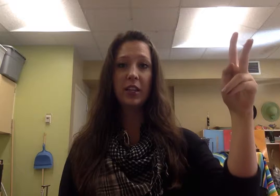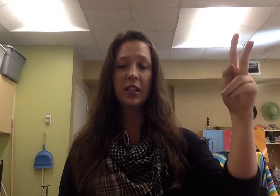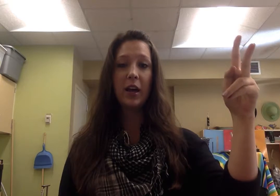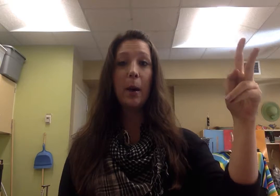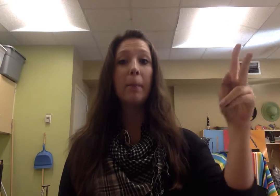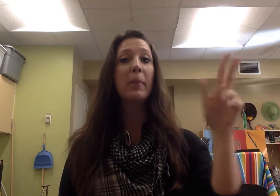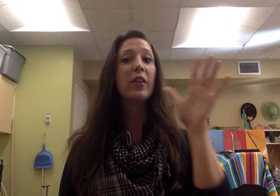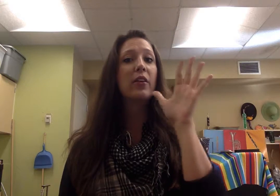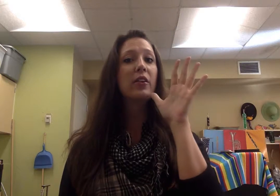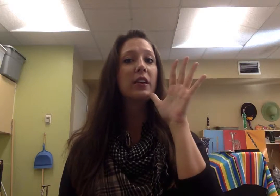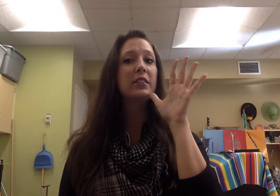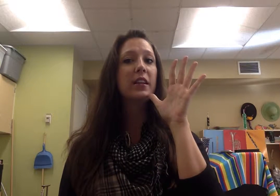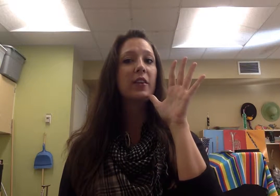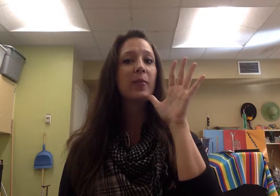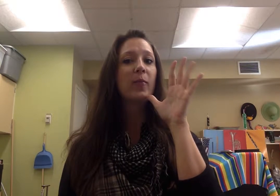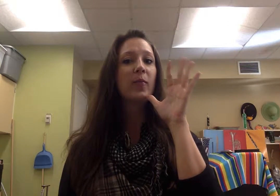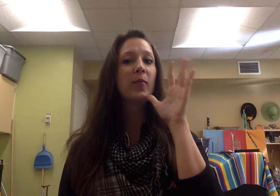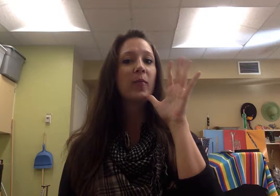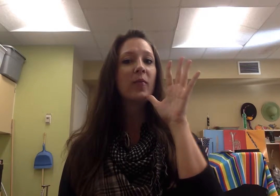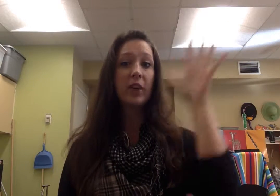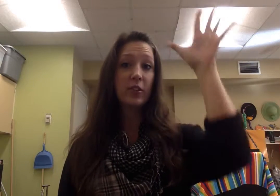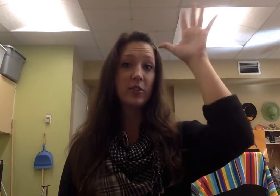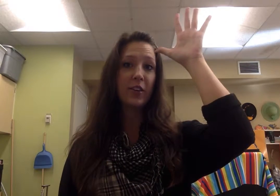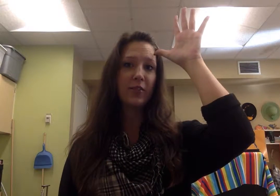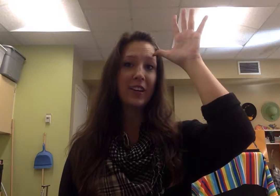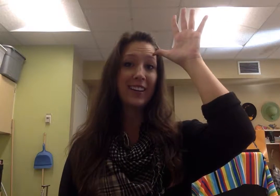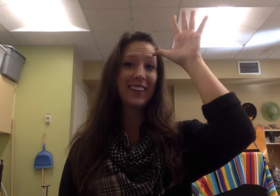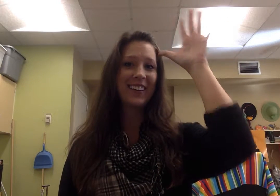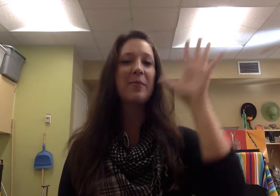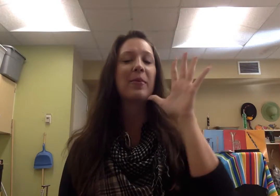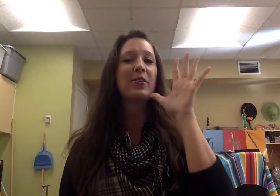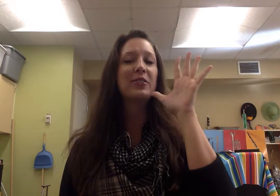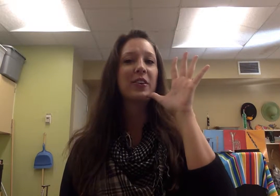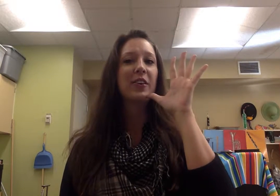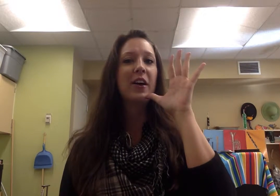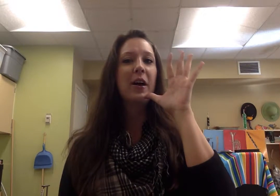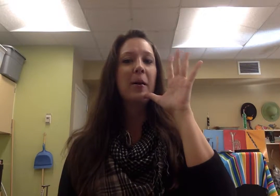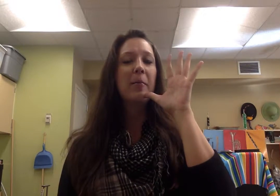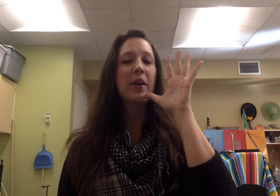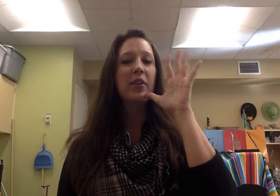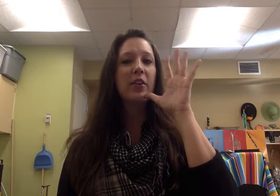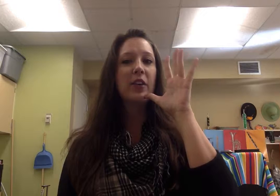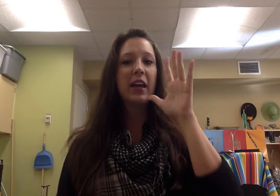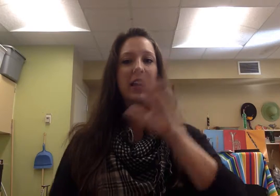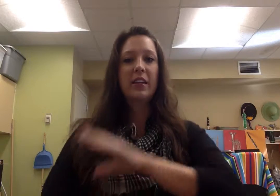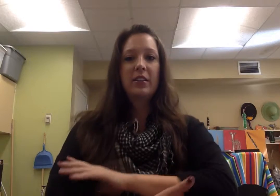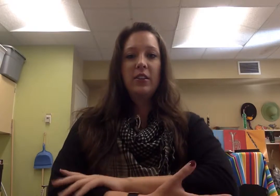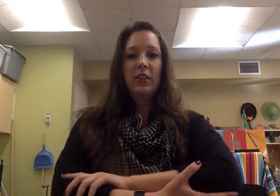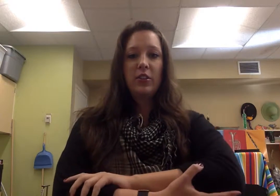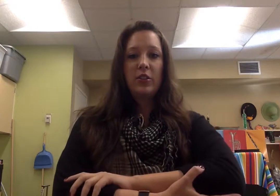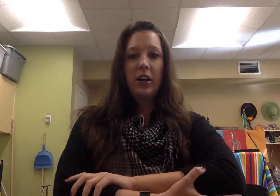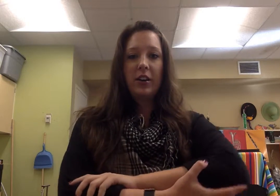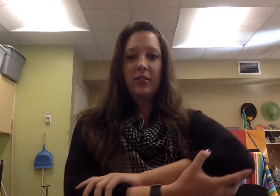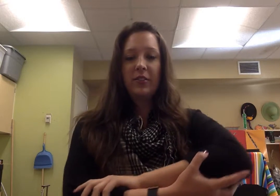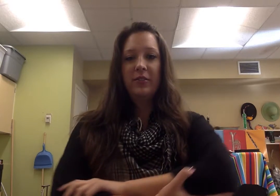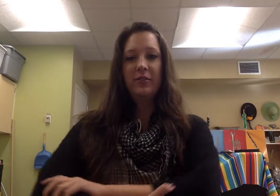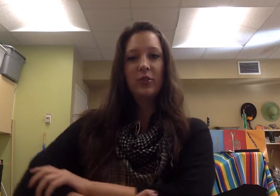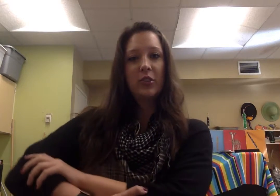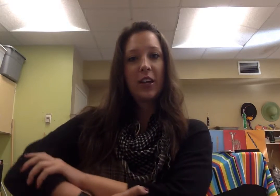virgin. Mother is here. Father's here, right? Mother's here. Mother and child. So it's like you